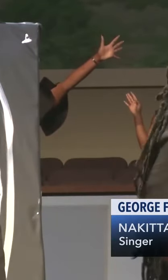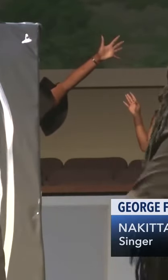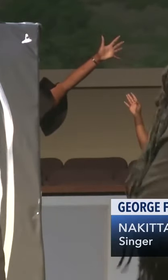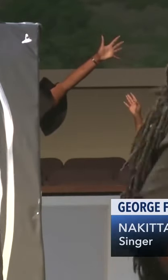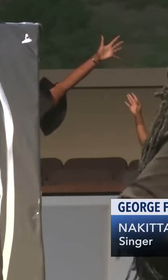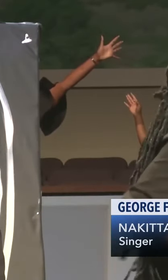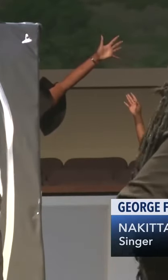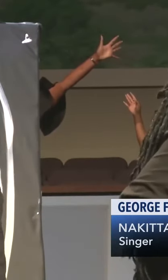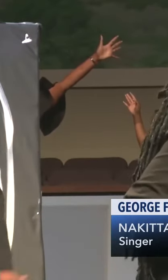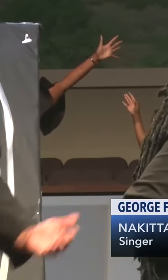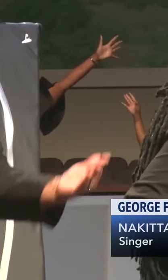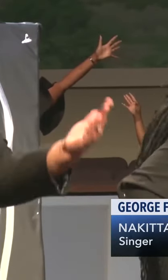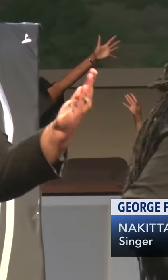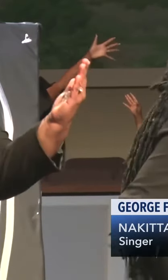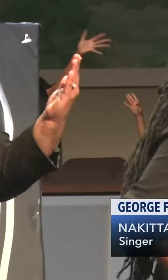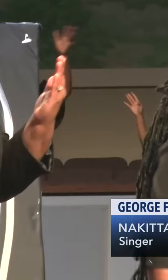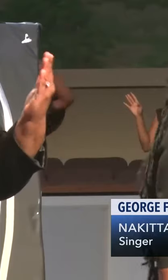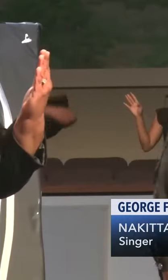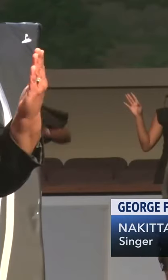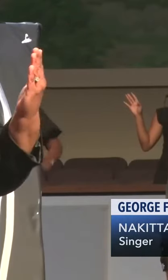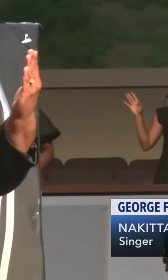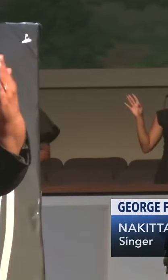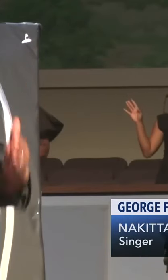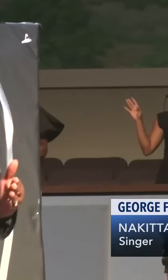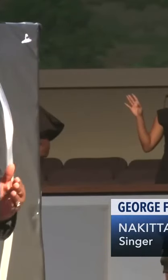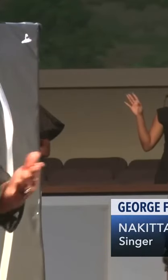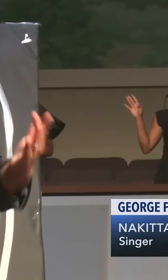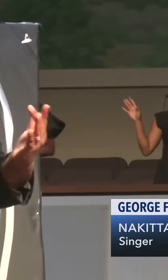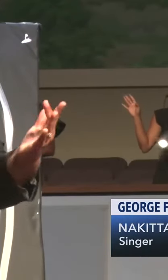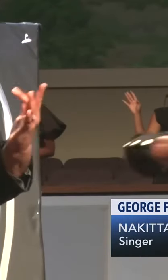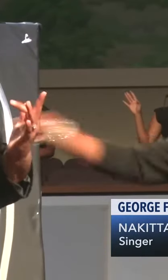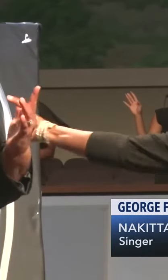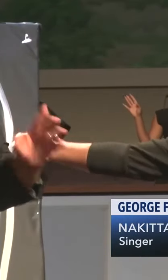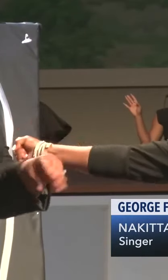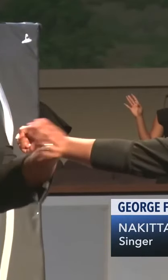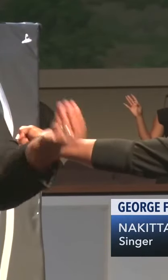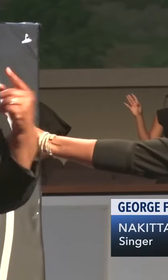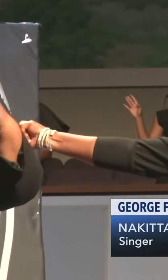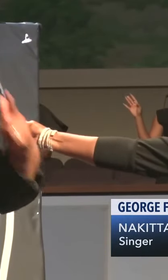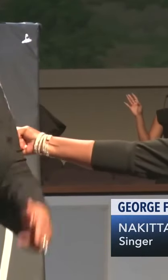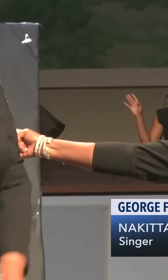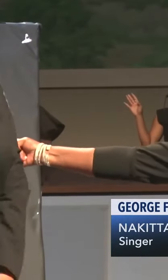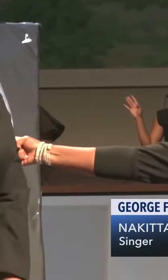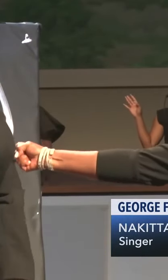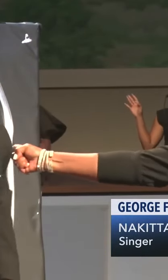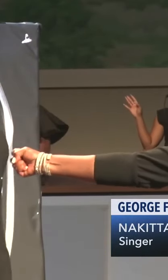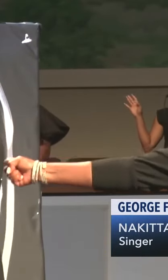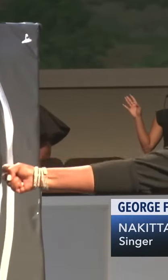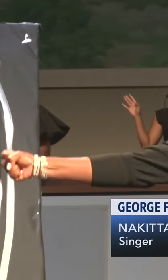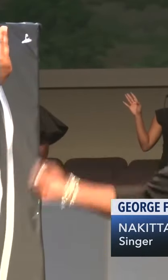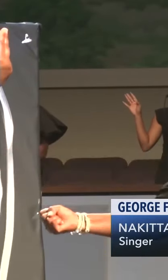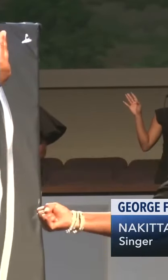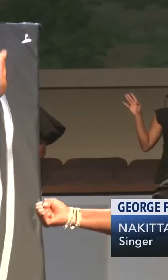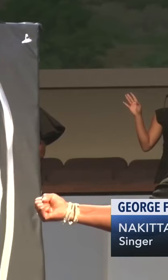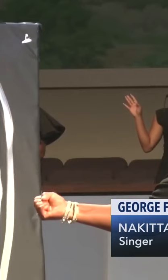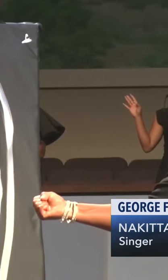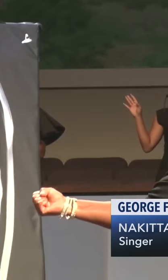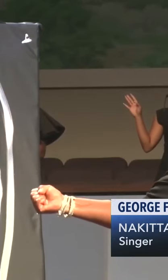in your goodness and your mercy towards us.